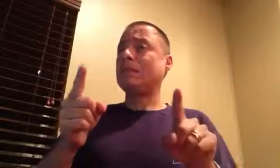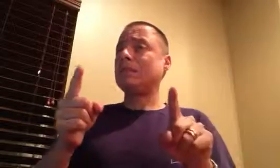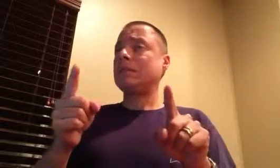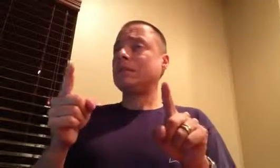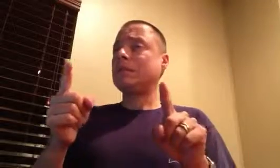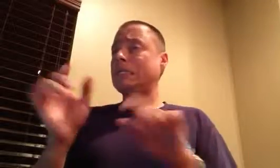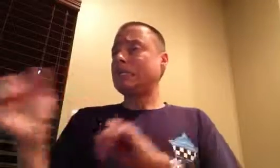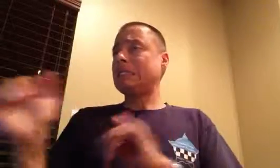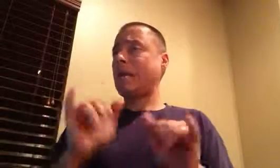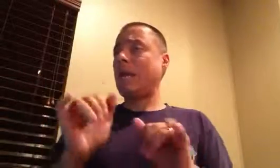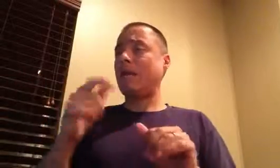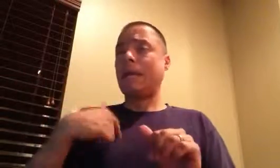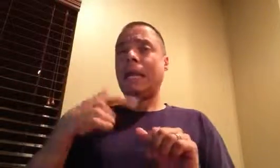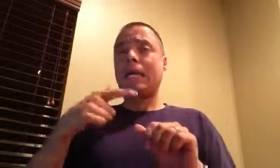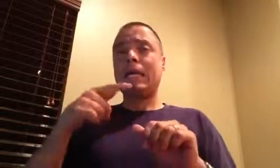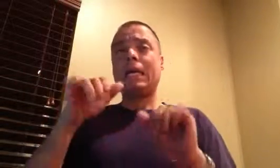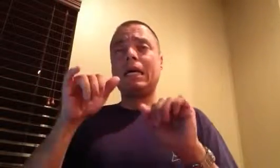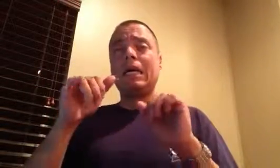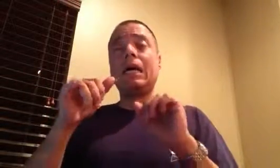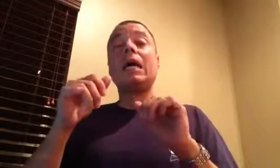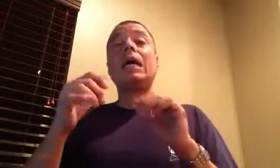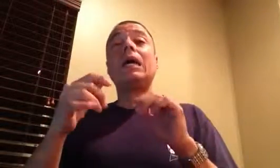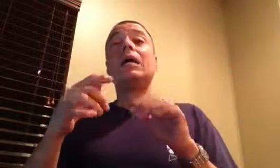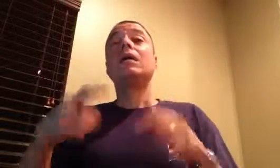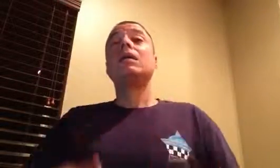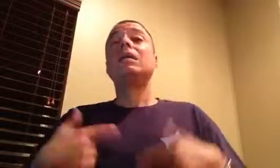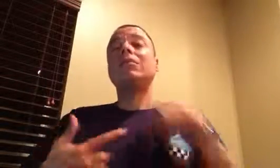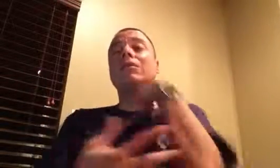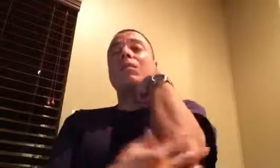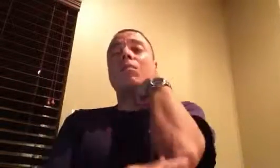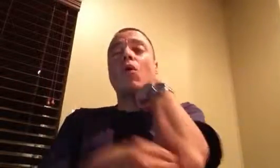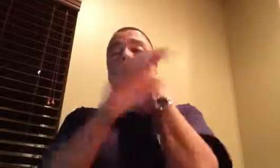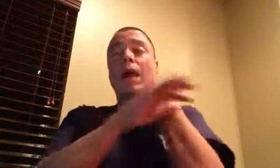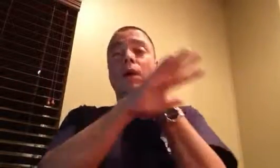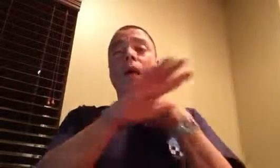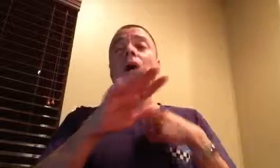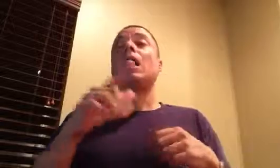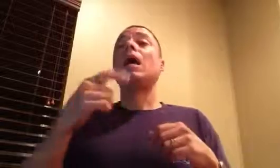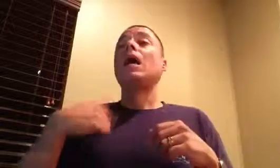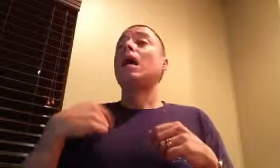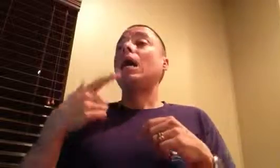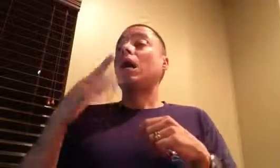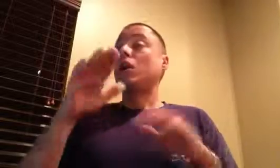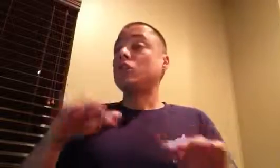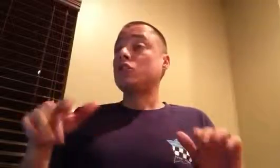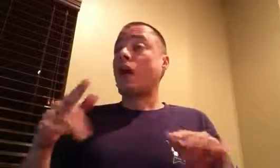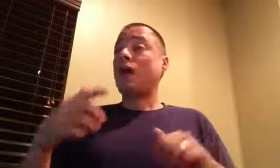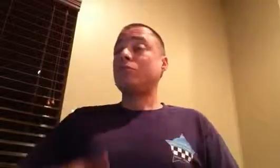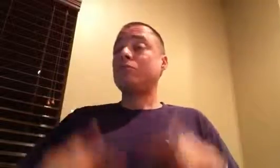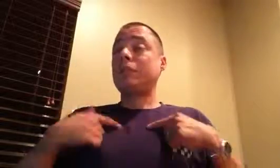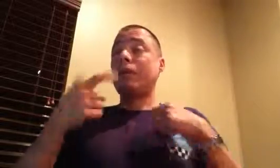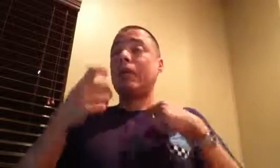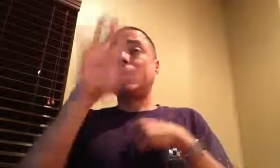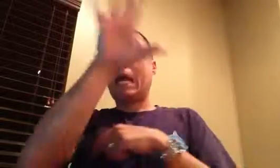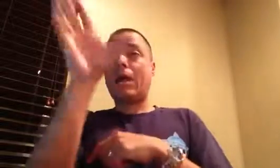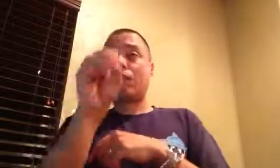I could be a child starving in Somalia, or a victim of war in the Middle East, or a beggar in